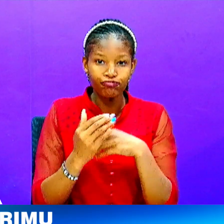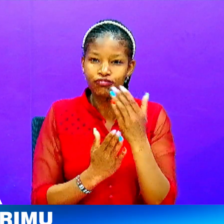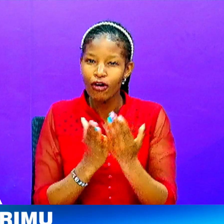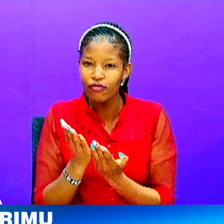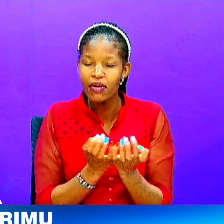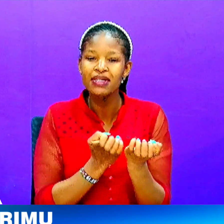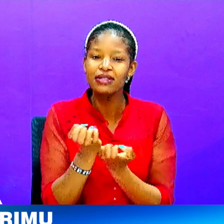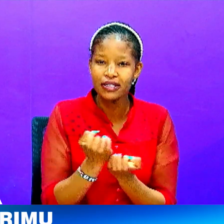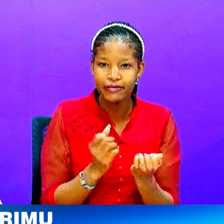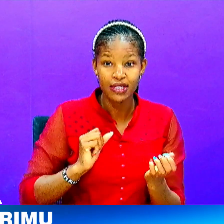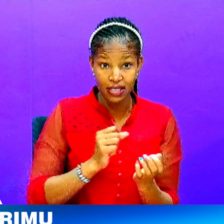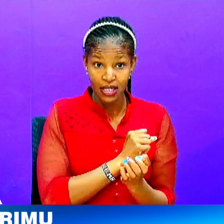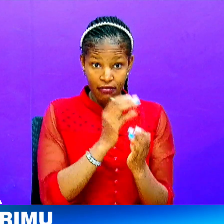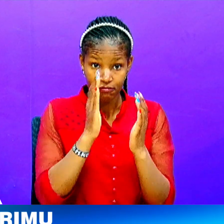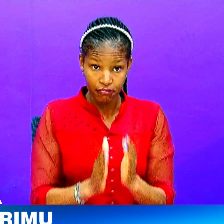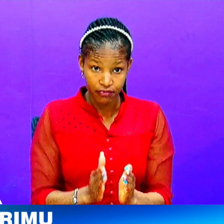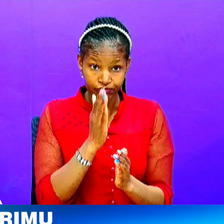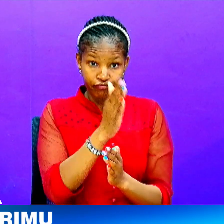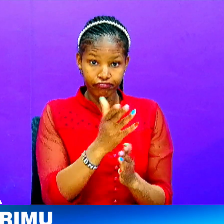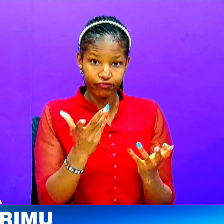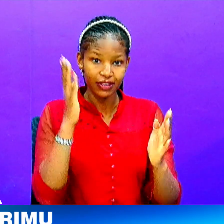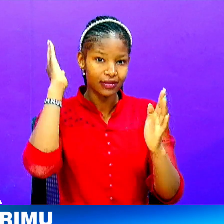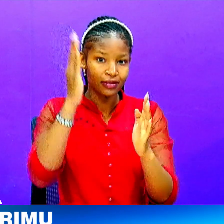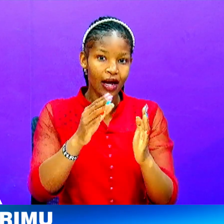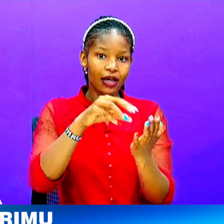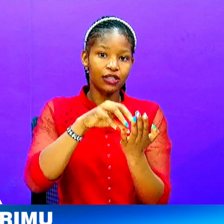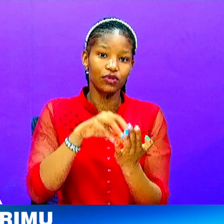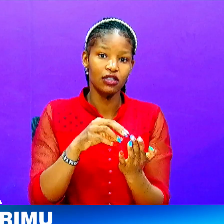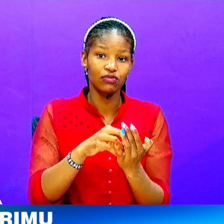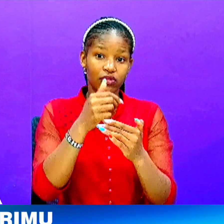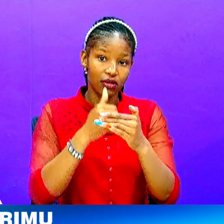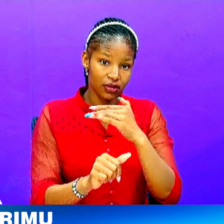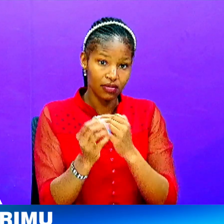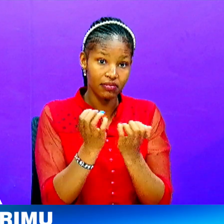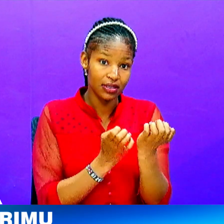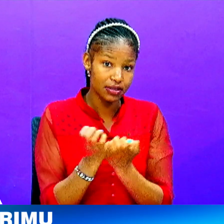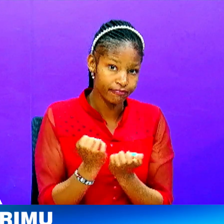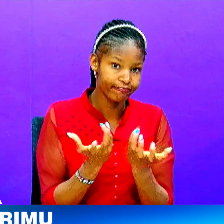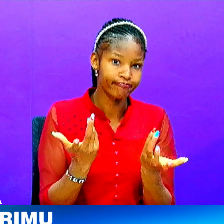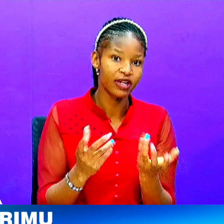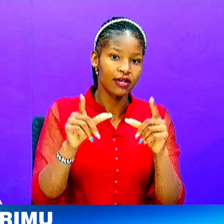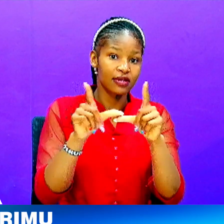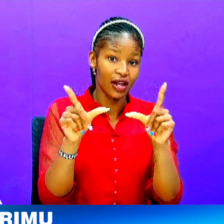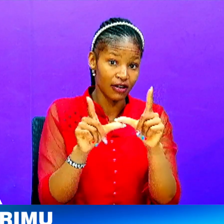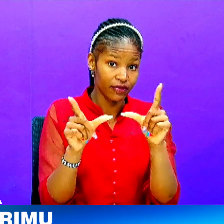several business sectors. The directive, issued under the Business Licensing Prohibition of